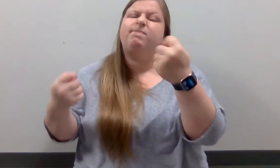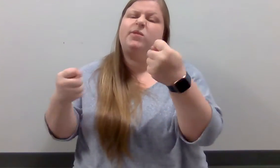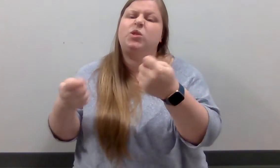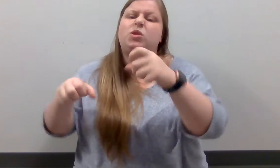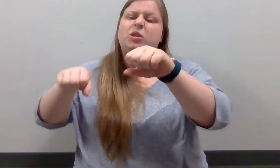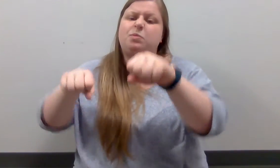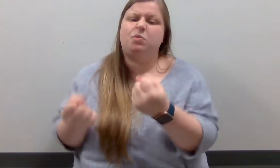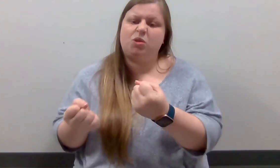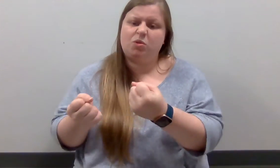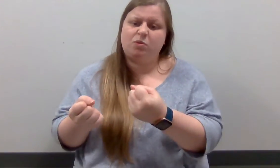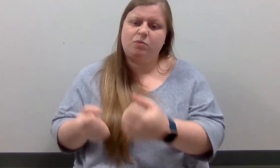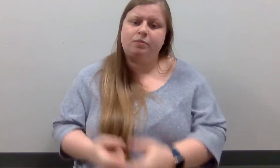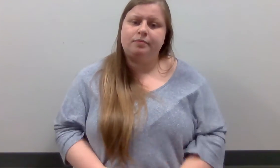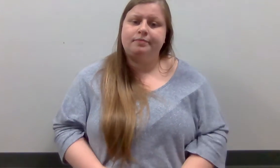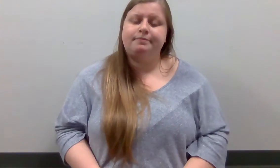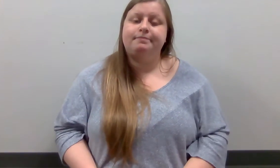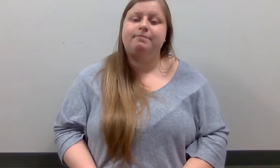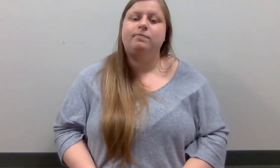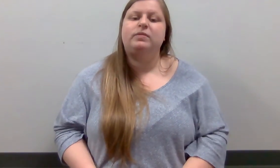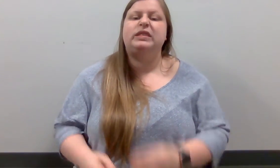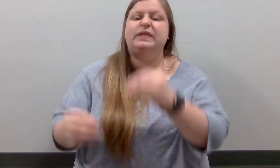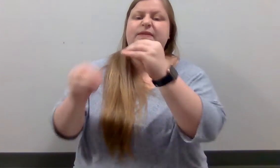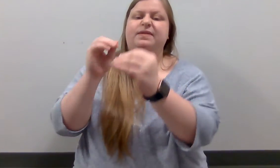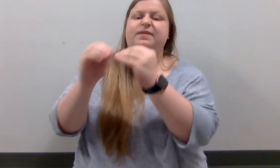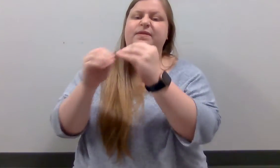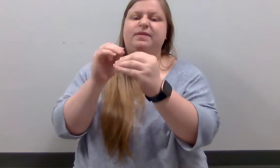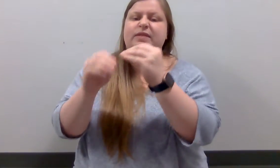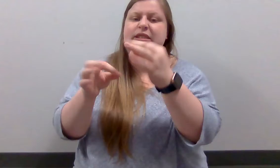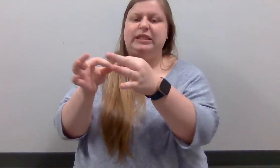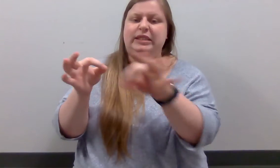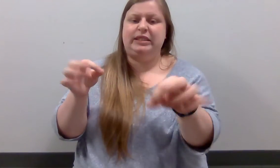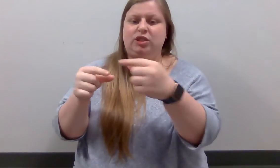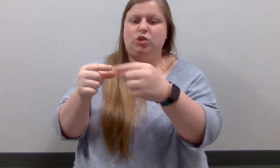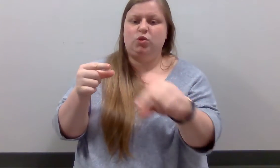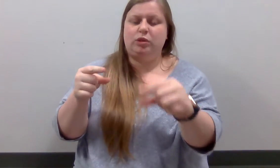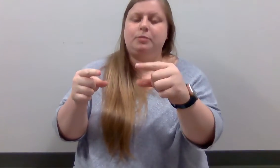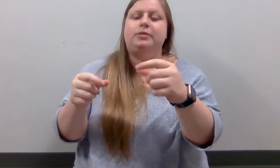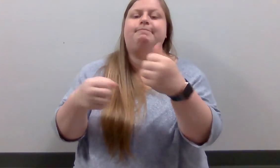A possible response would be, "Oh no, the toy broke."